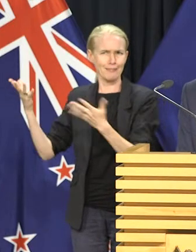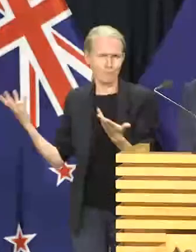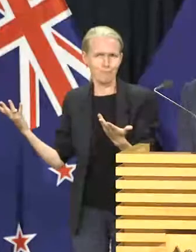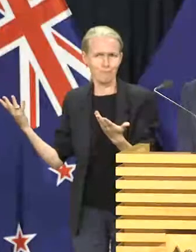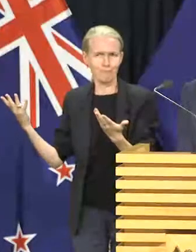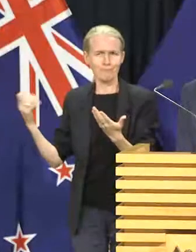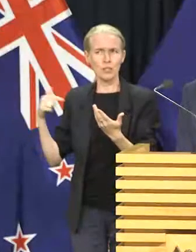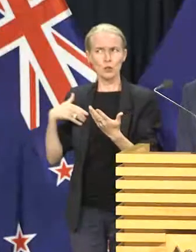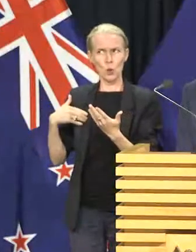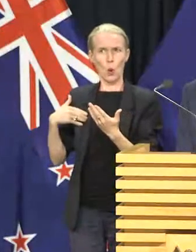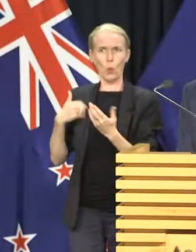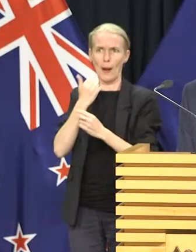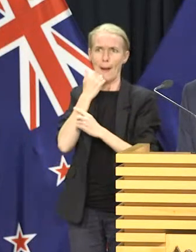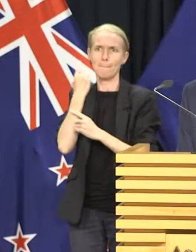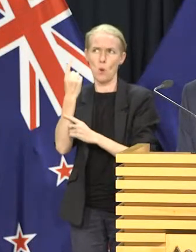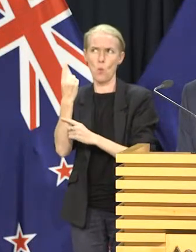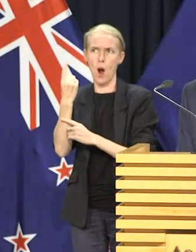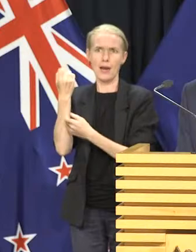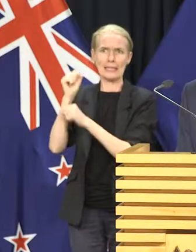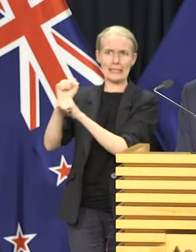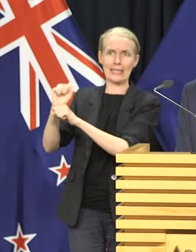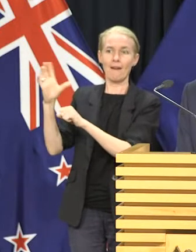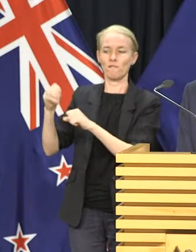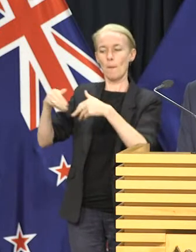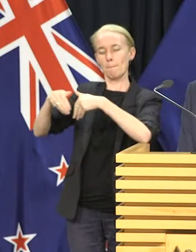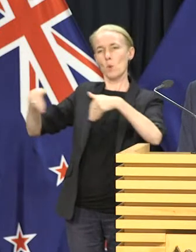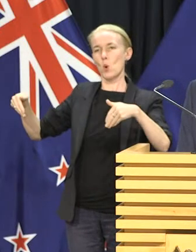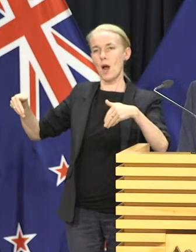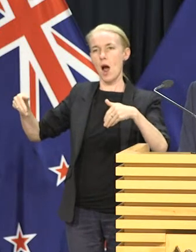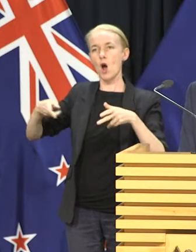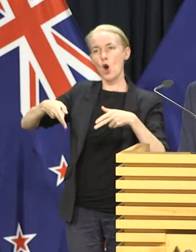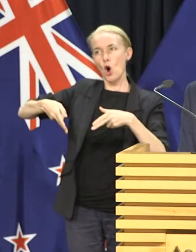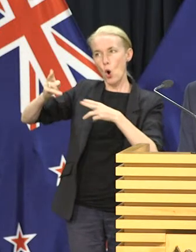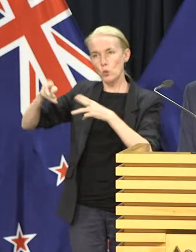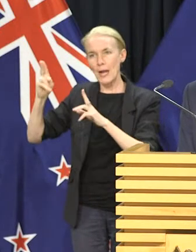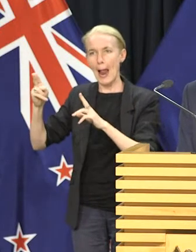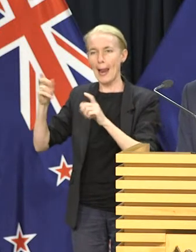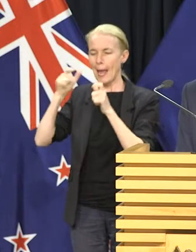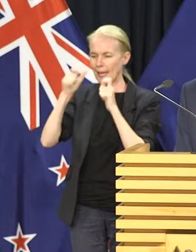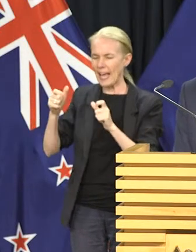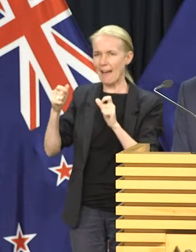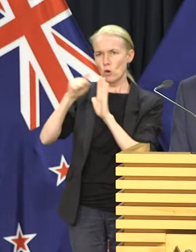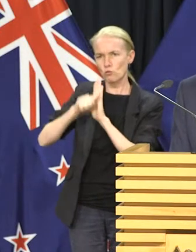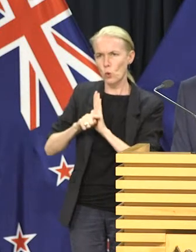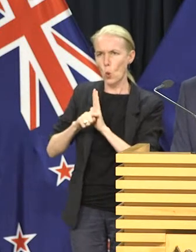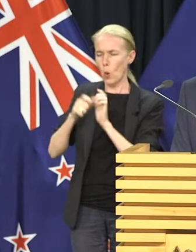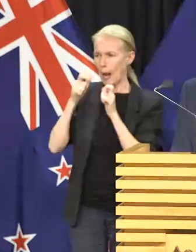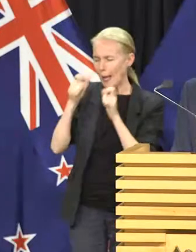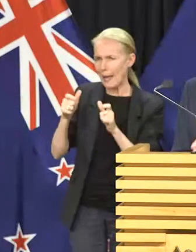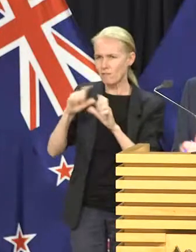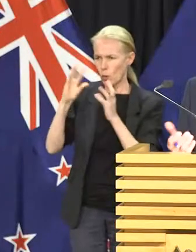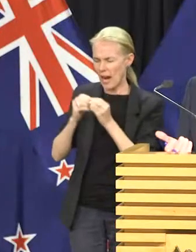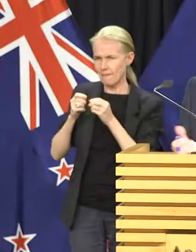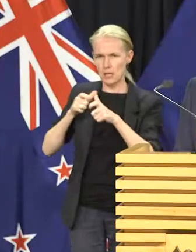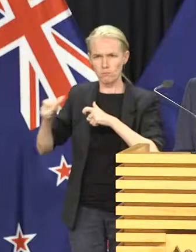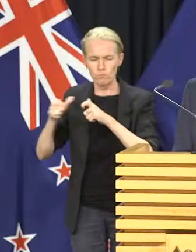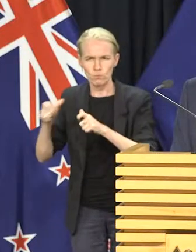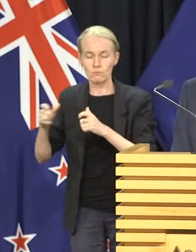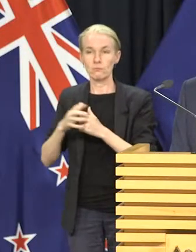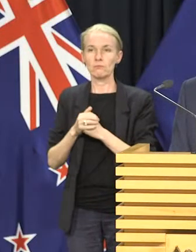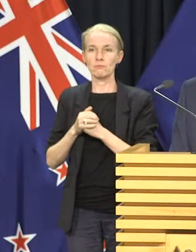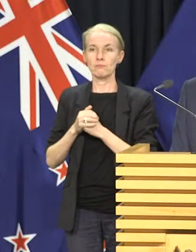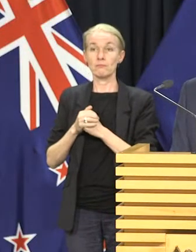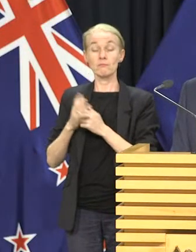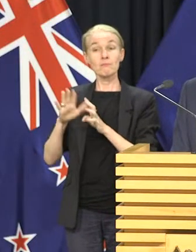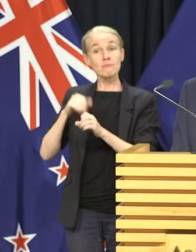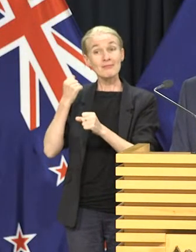at the border, which requires sustained and substantial focus and effort. For example, we manage